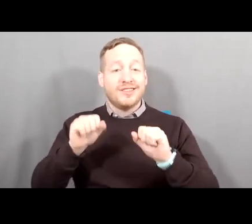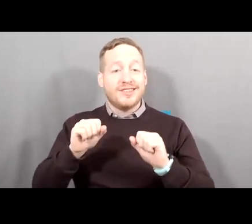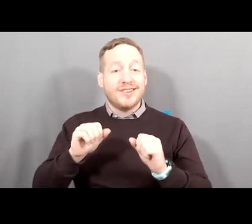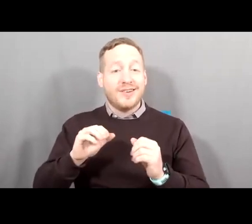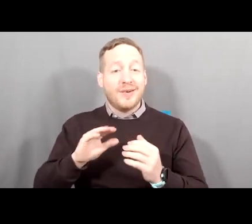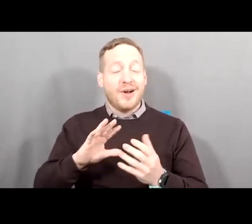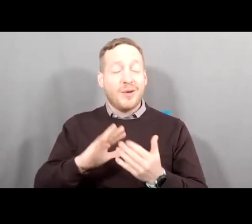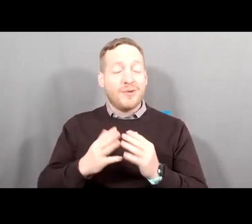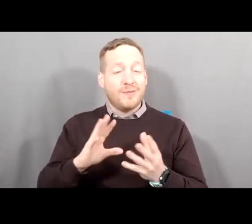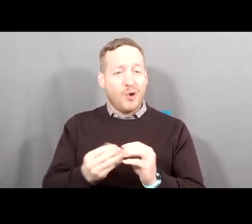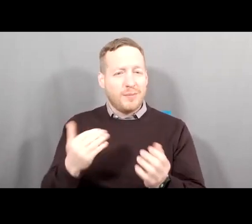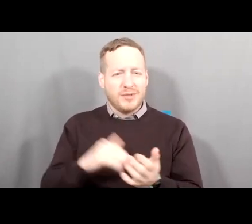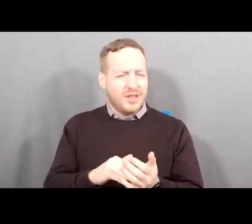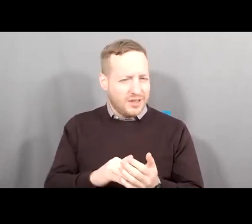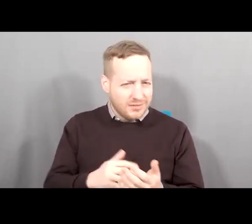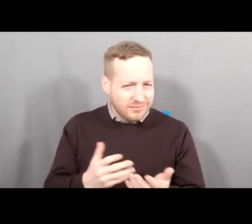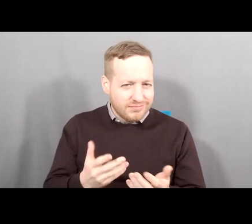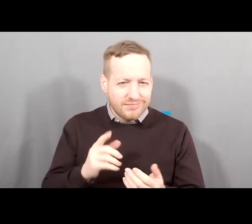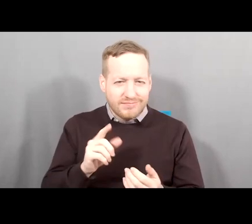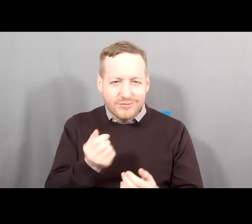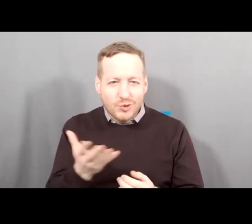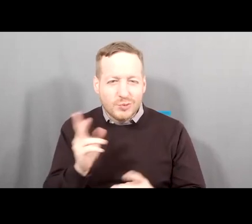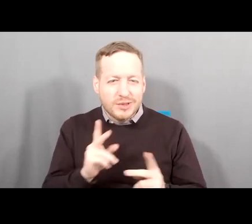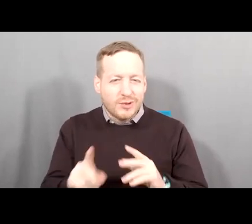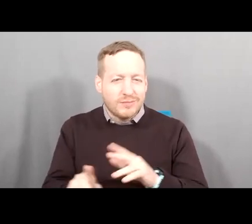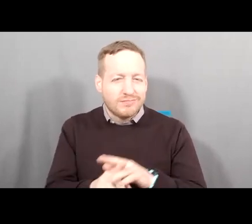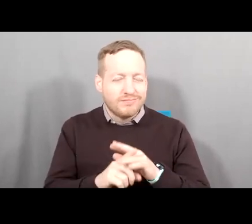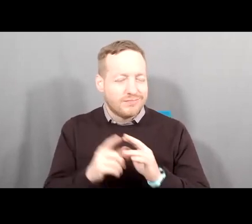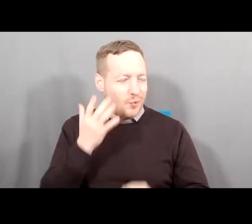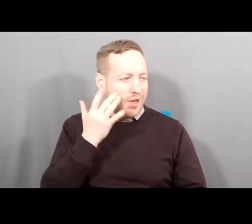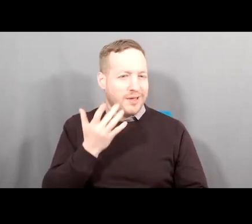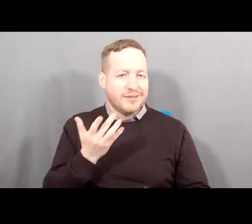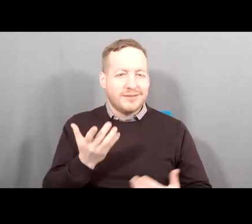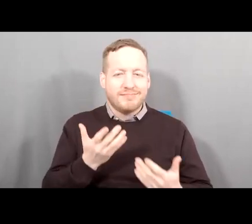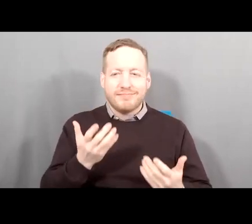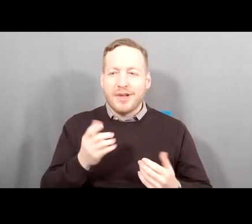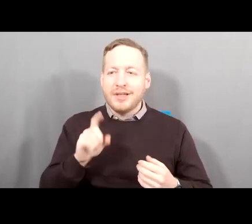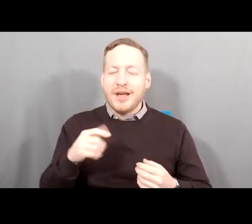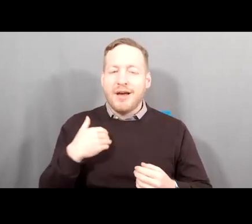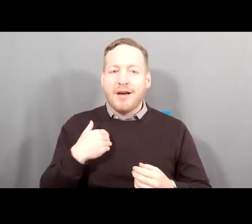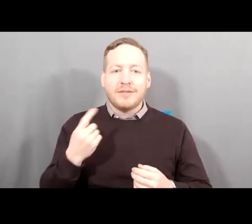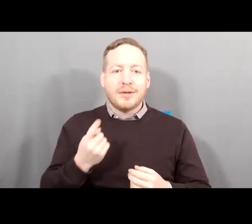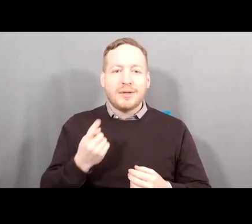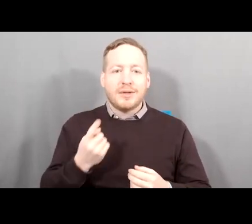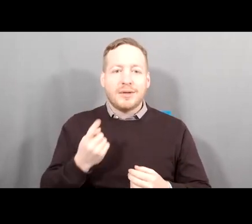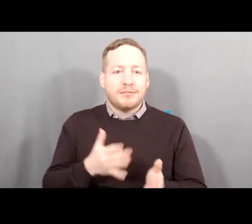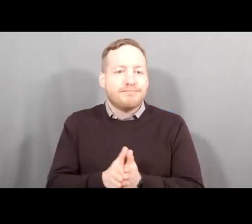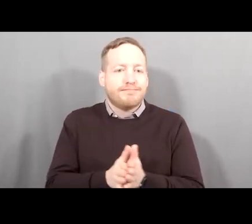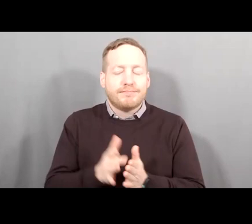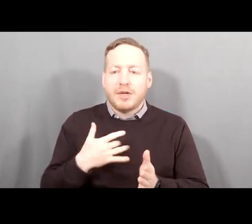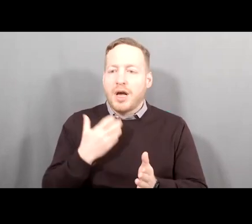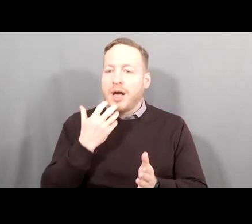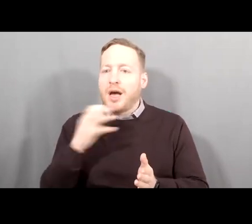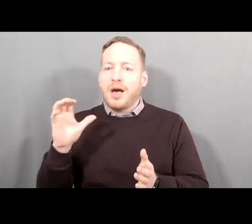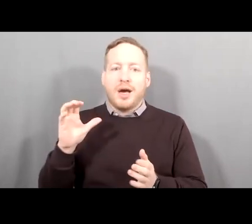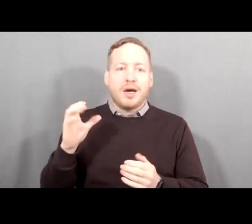didn't support that bill, later we had another community forum and there were only a few people who showed up. So